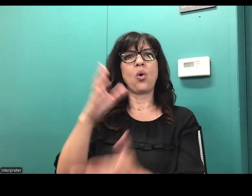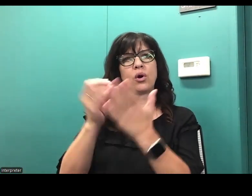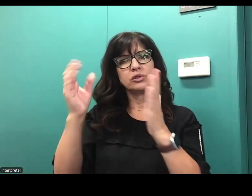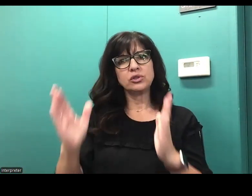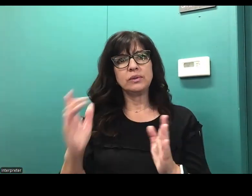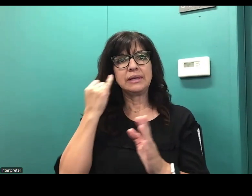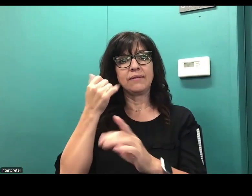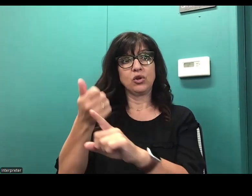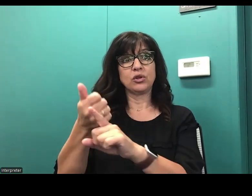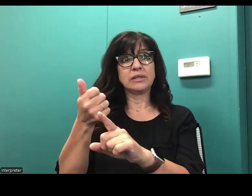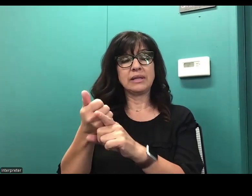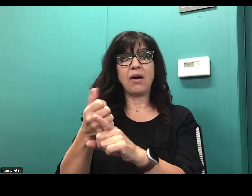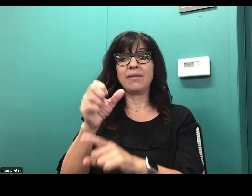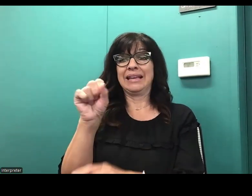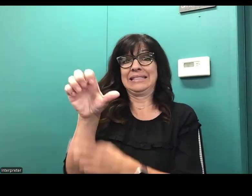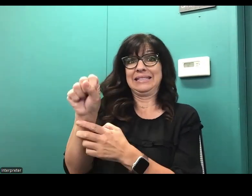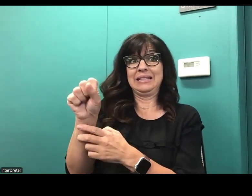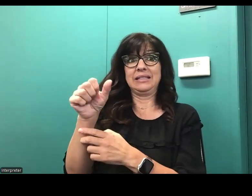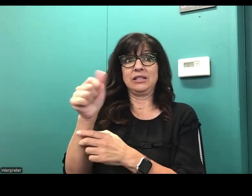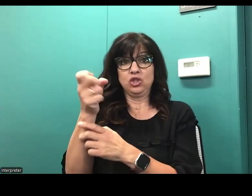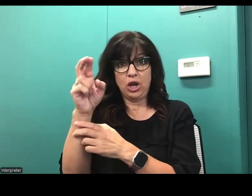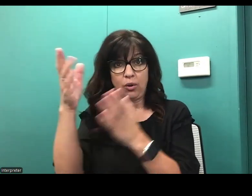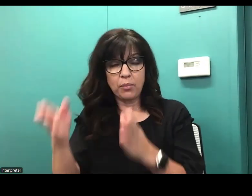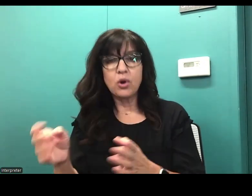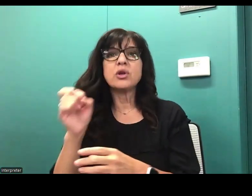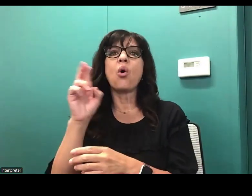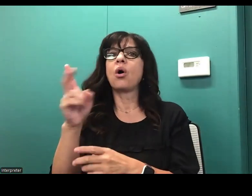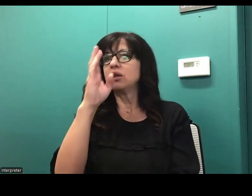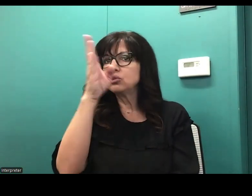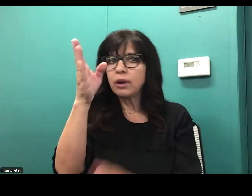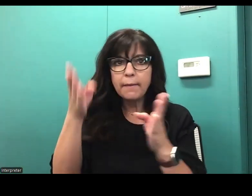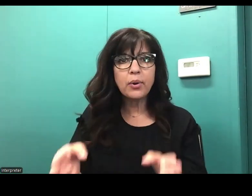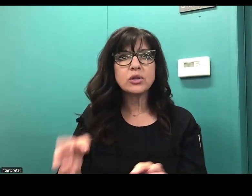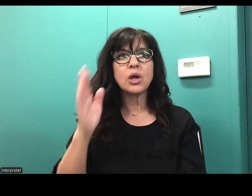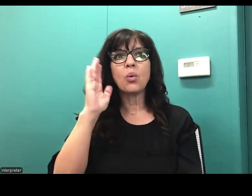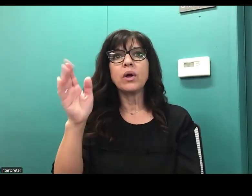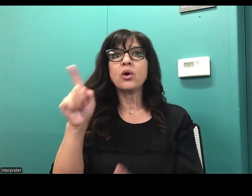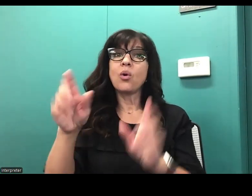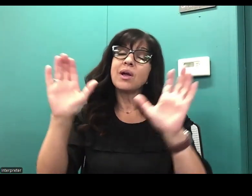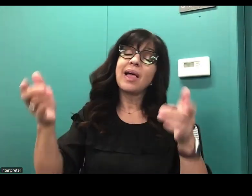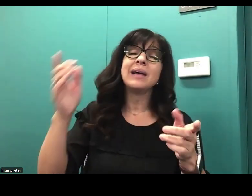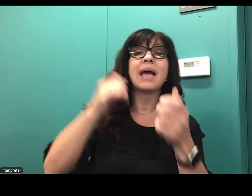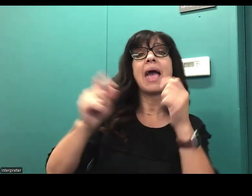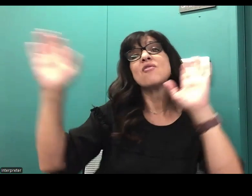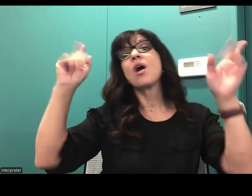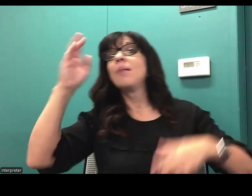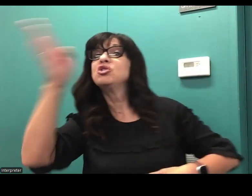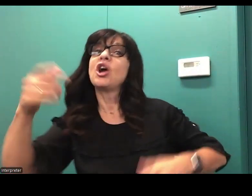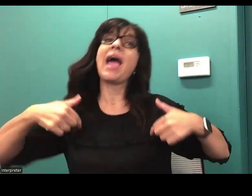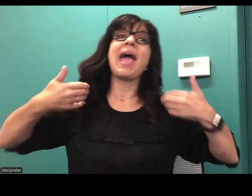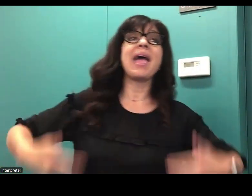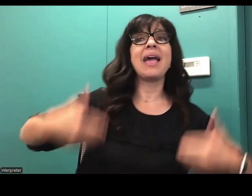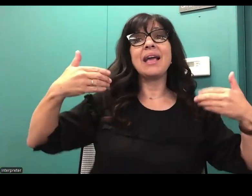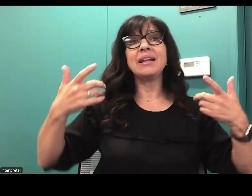you're a cisgender person, or a straight person, are you going to class and you're like, hey, everyone, I'm straight. Just want you